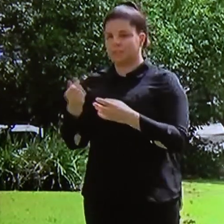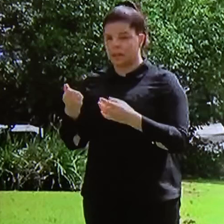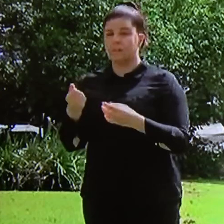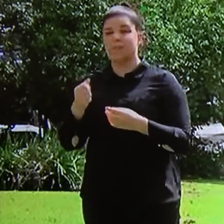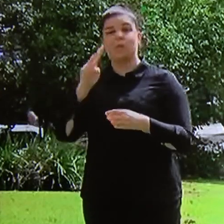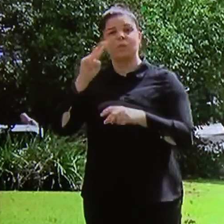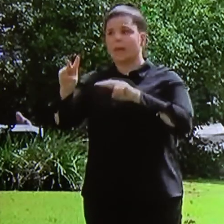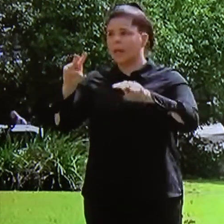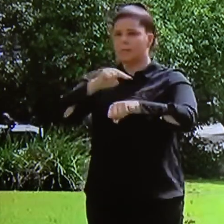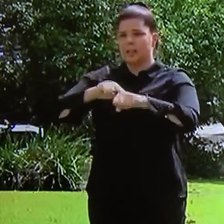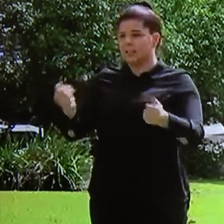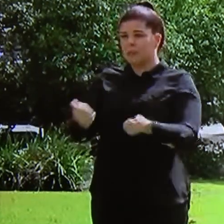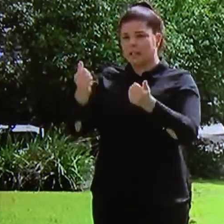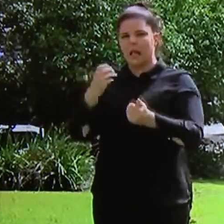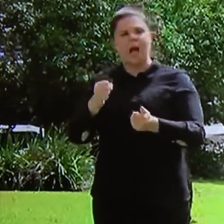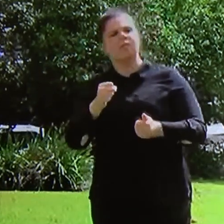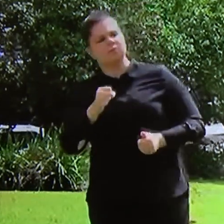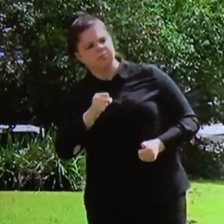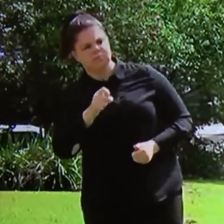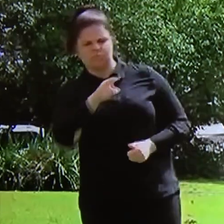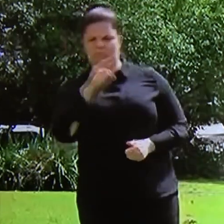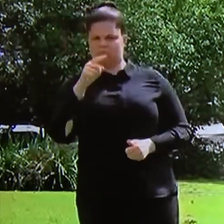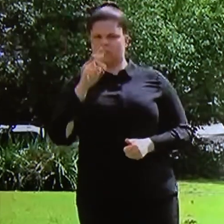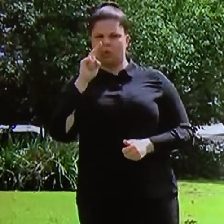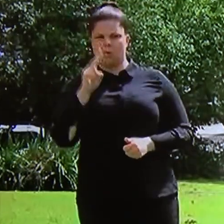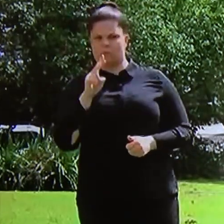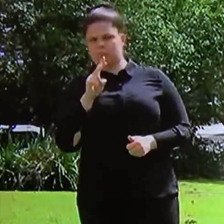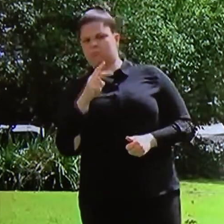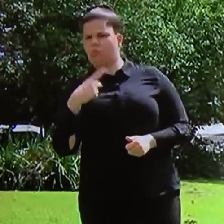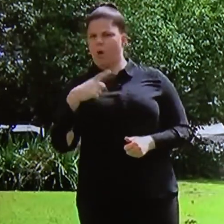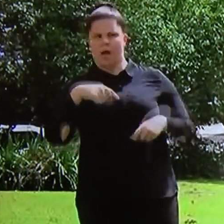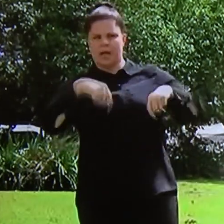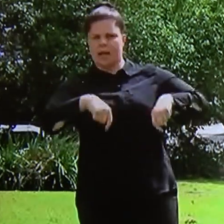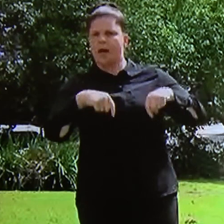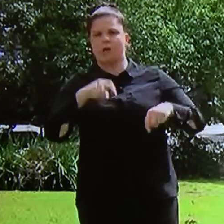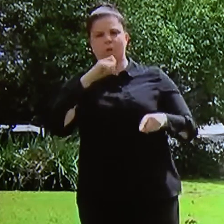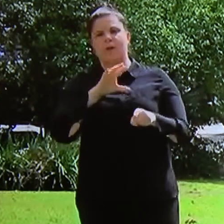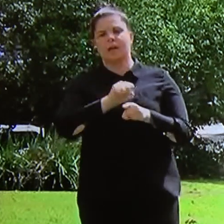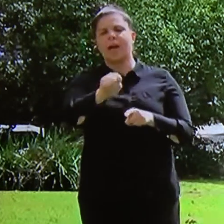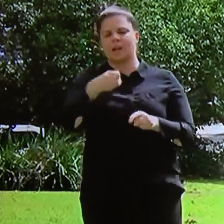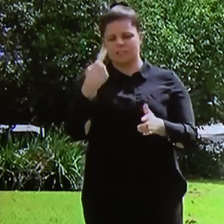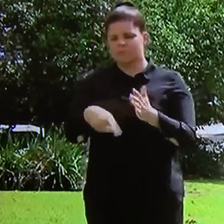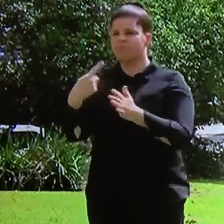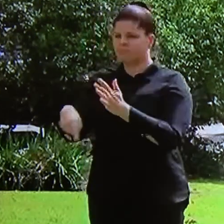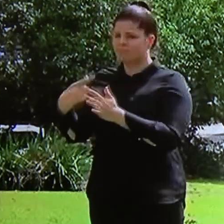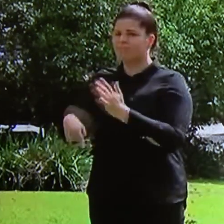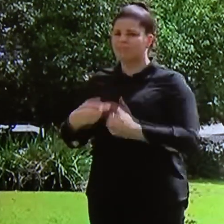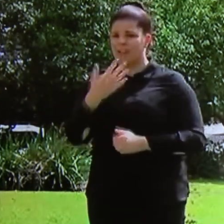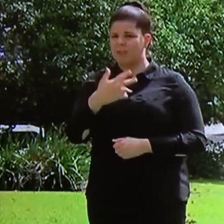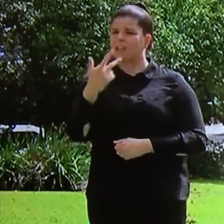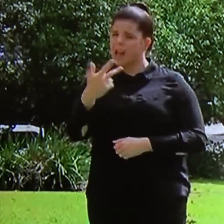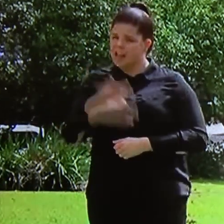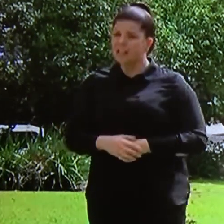again we have 58 infringement notices issued to people who were contrary to public health orders and the expectations of